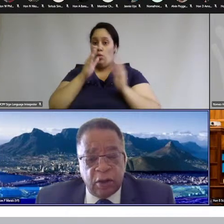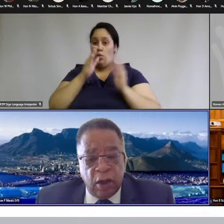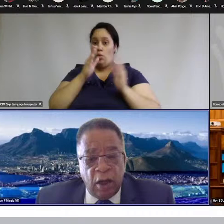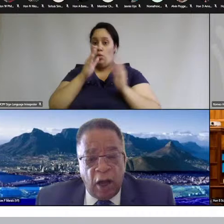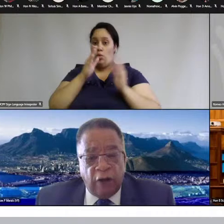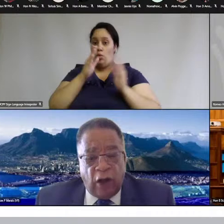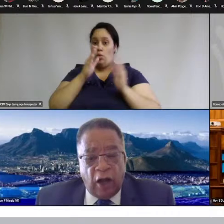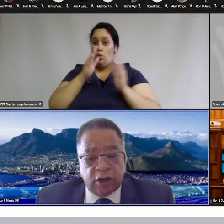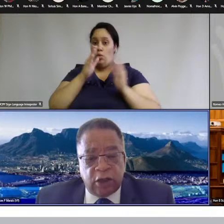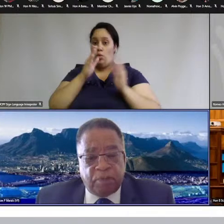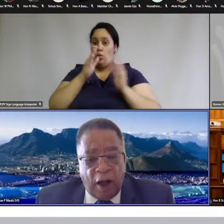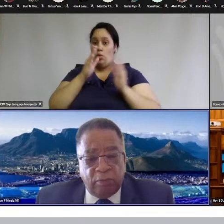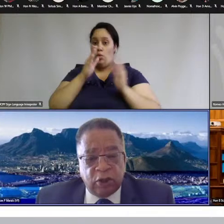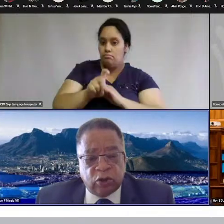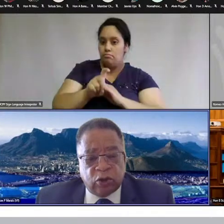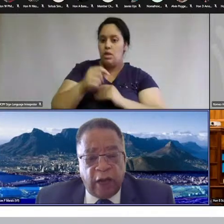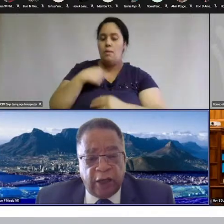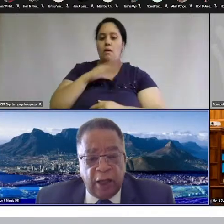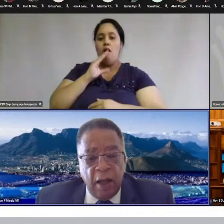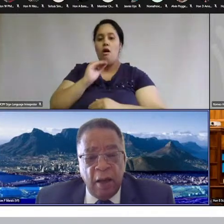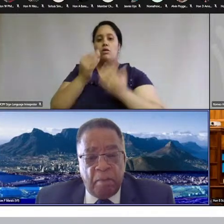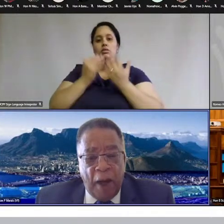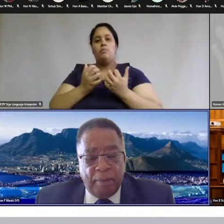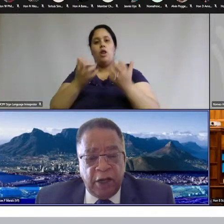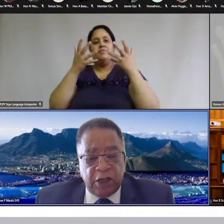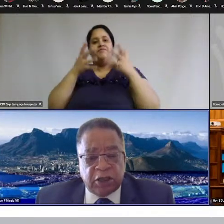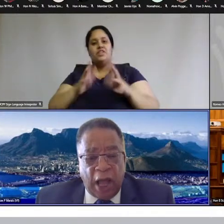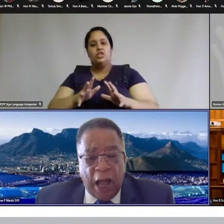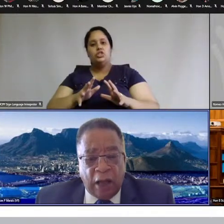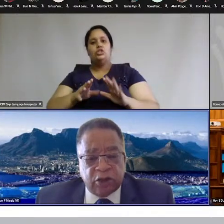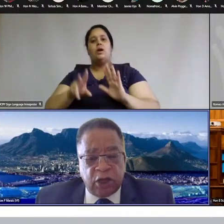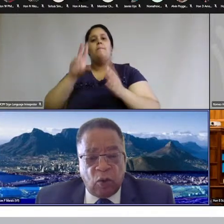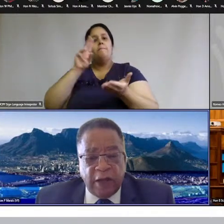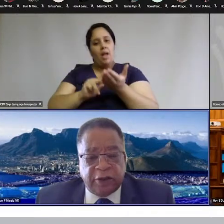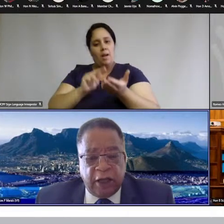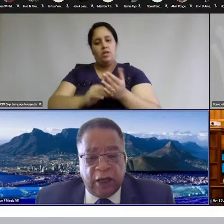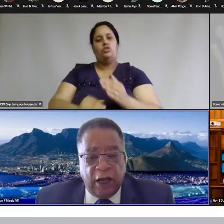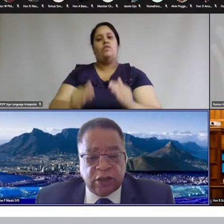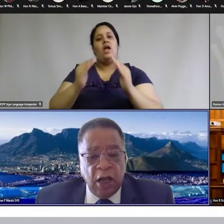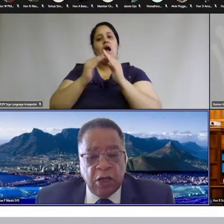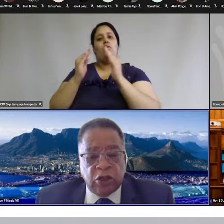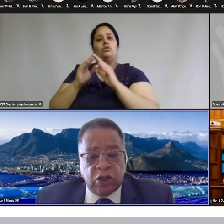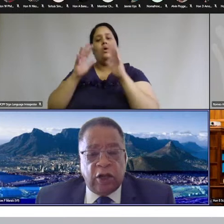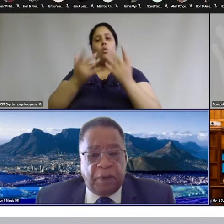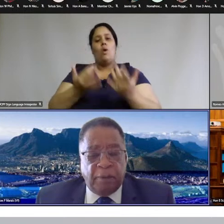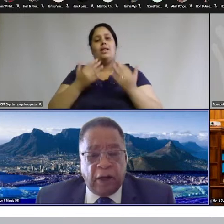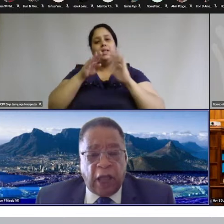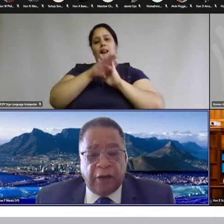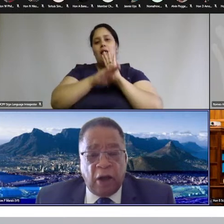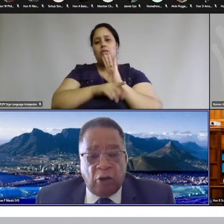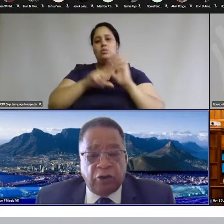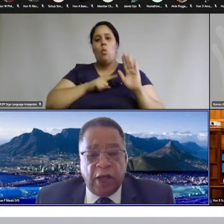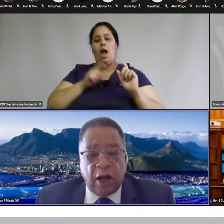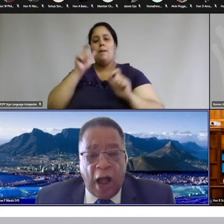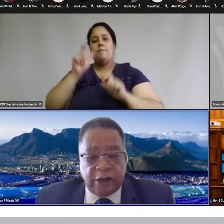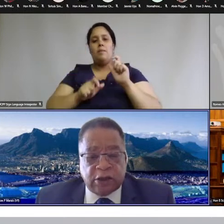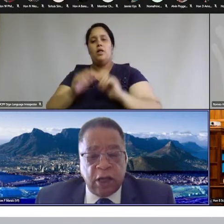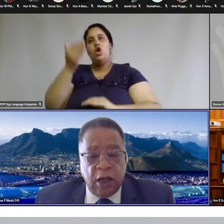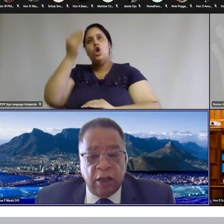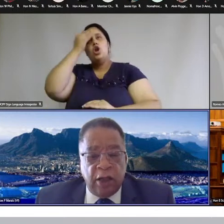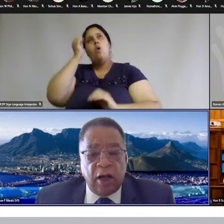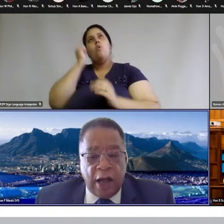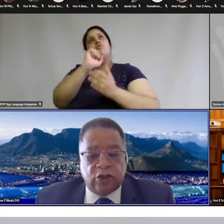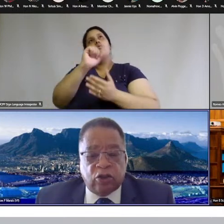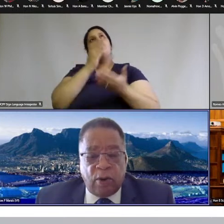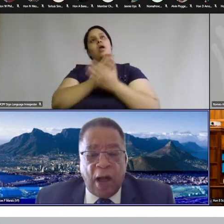it? I've asked in Parliament already, publish the housing waiting list so that people can know their